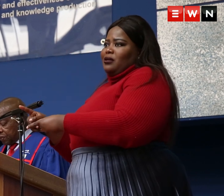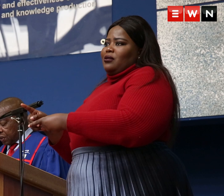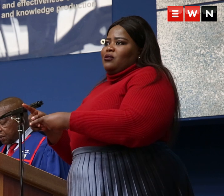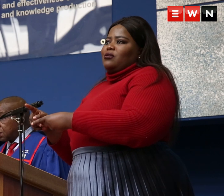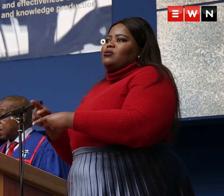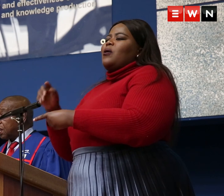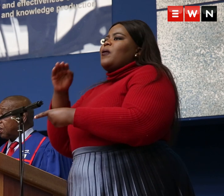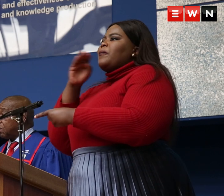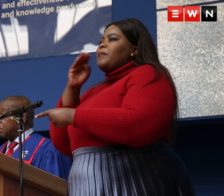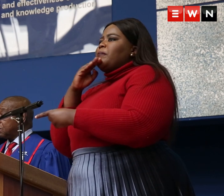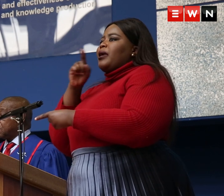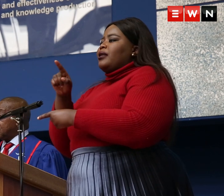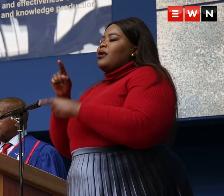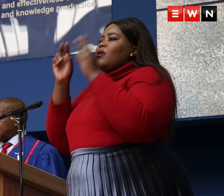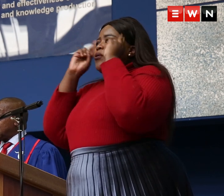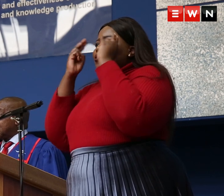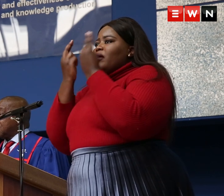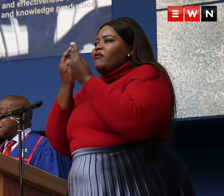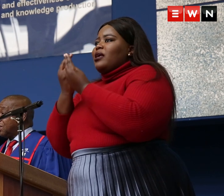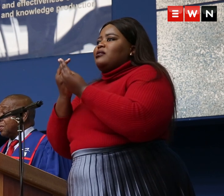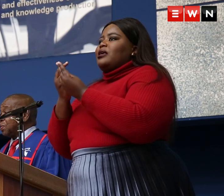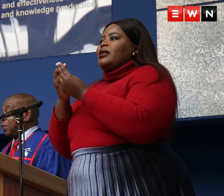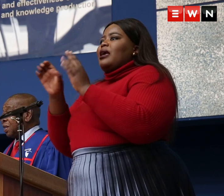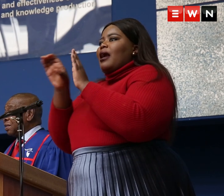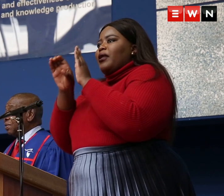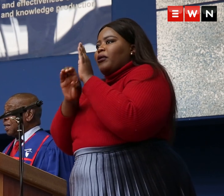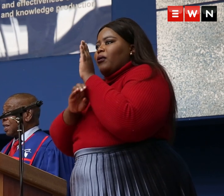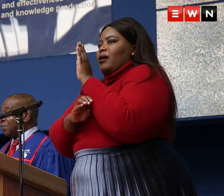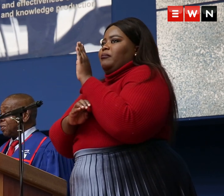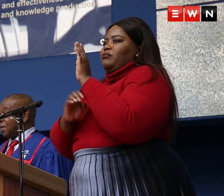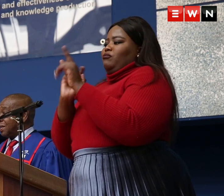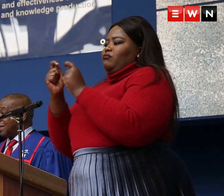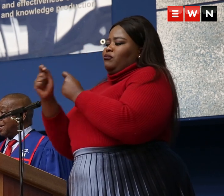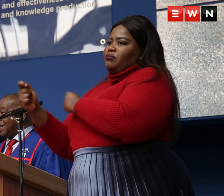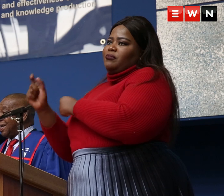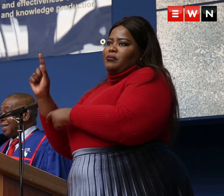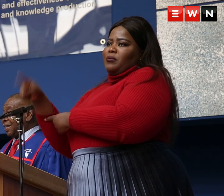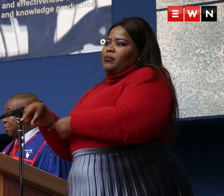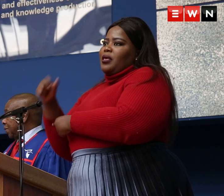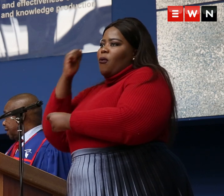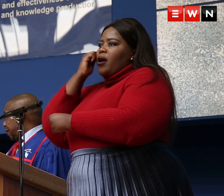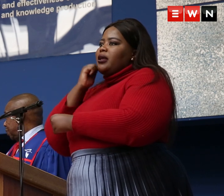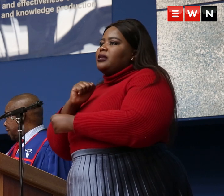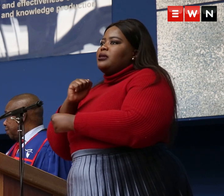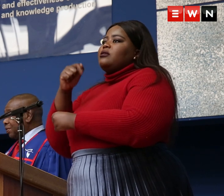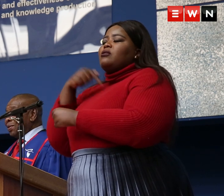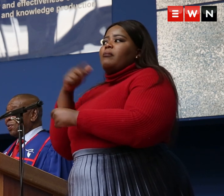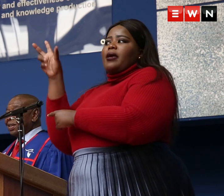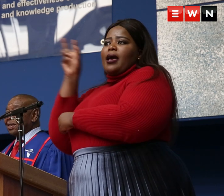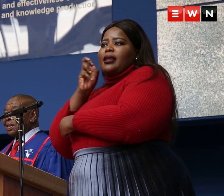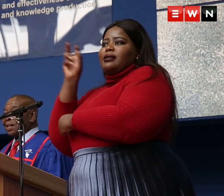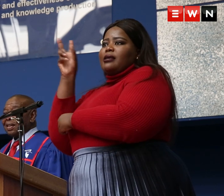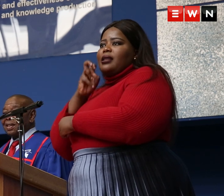of university curriculum. I was listening to the speakers very carefully and picking up some of